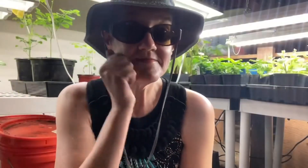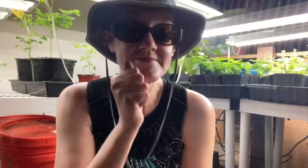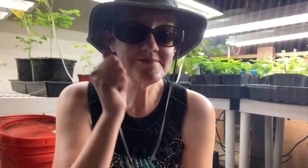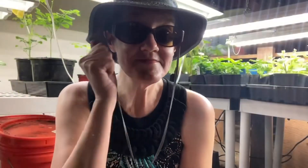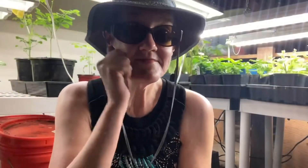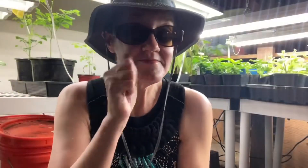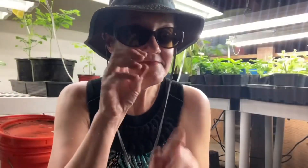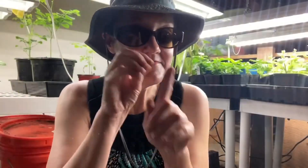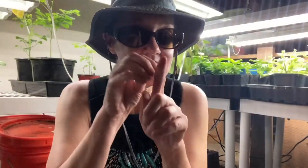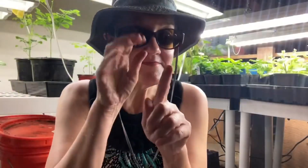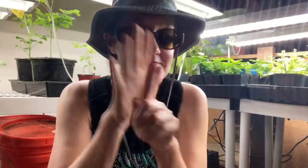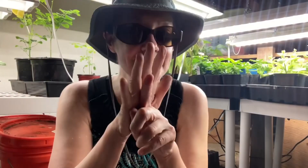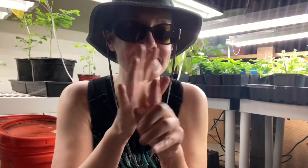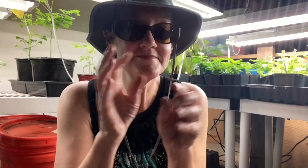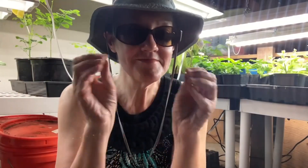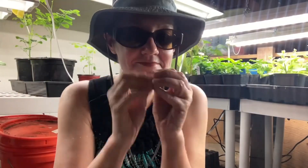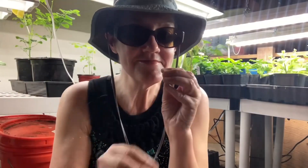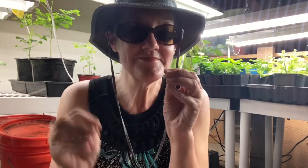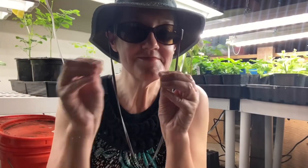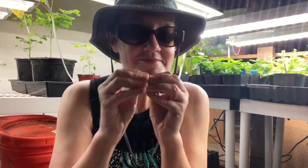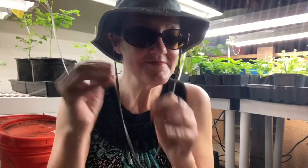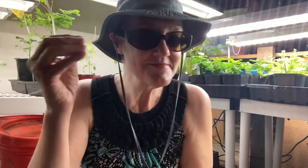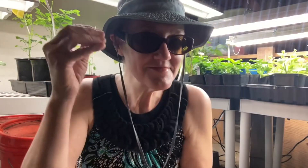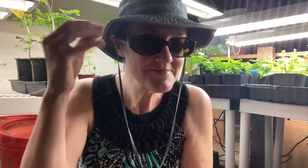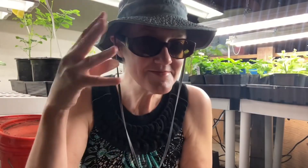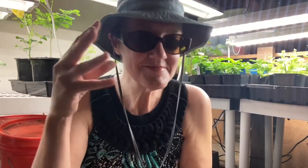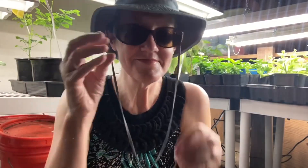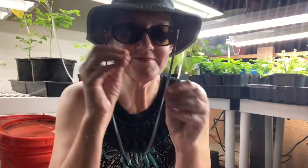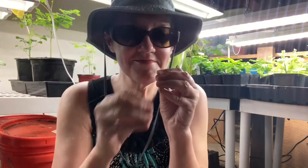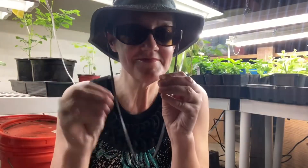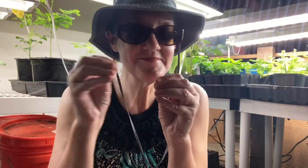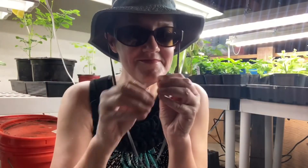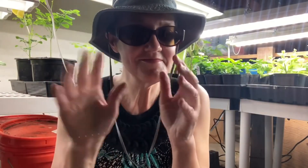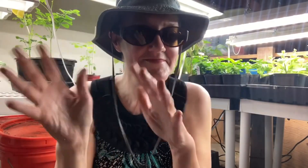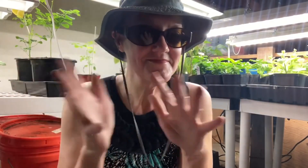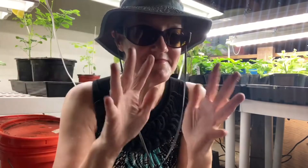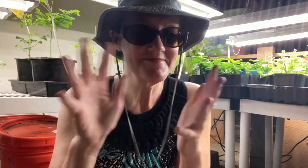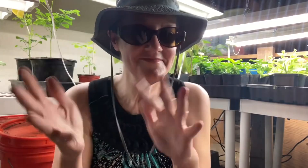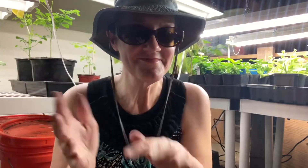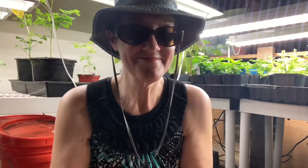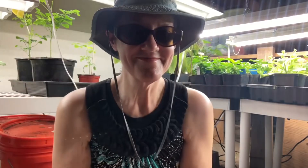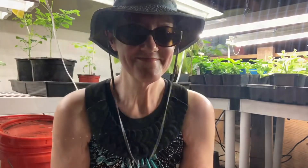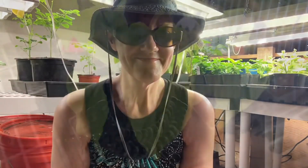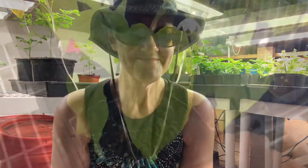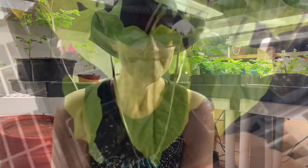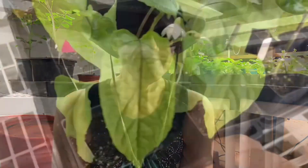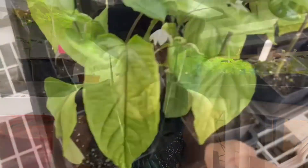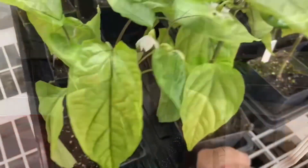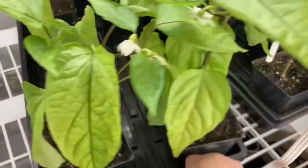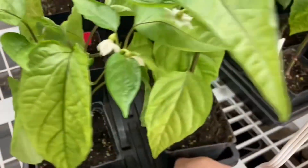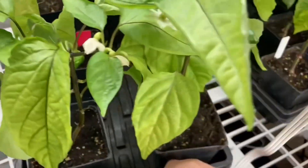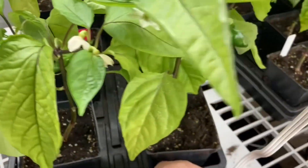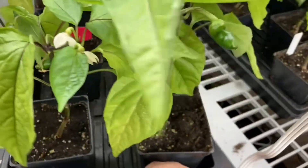And every day, expose them to more and more sun, more wind.